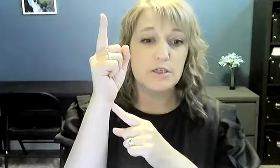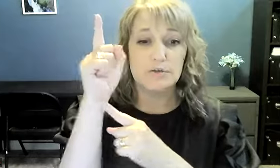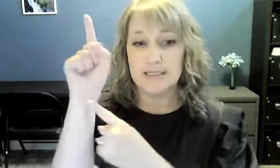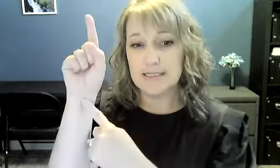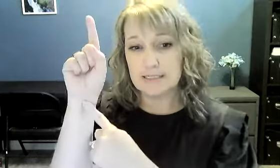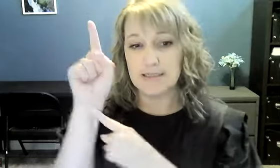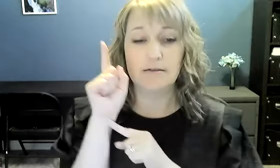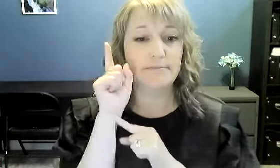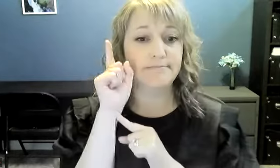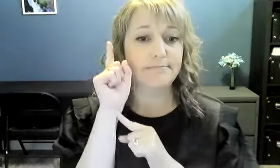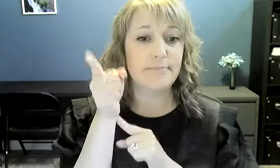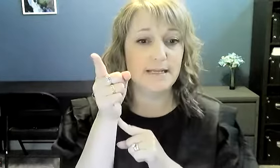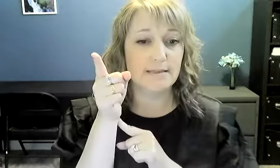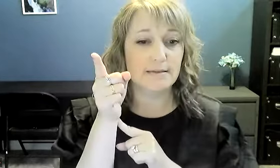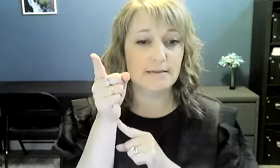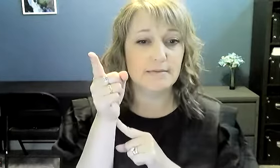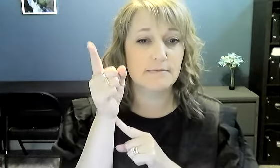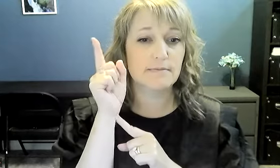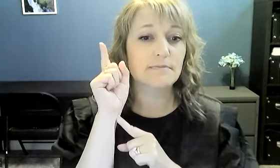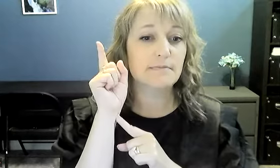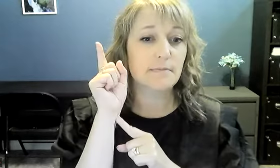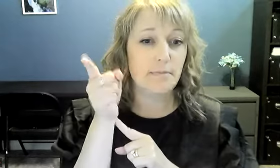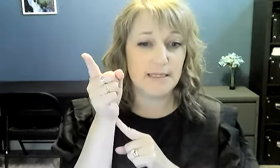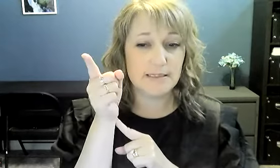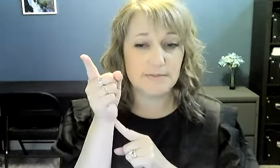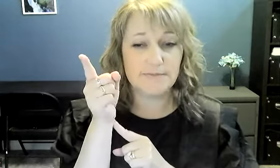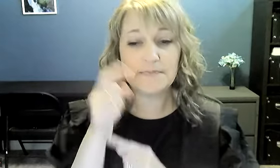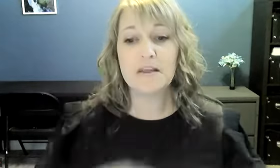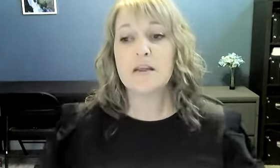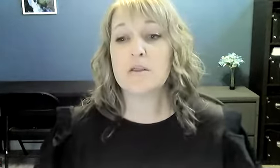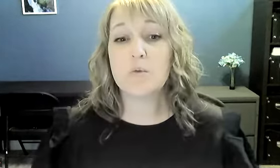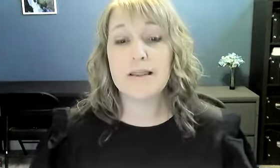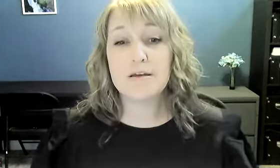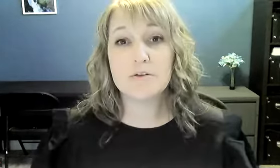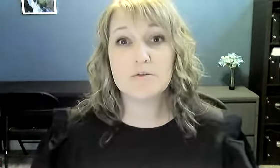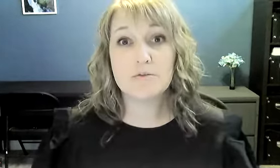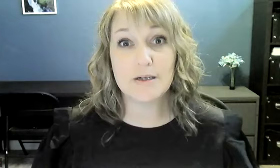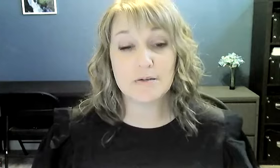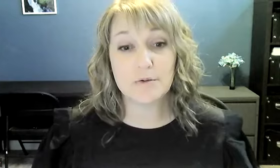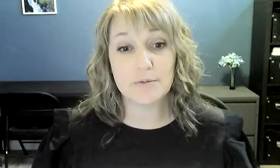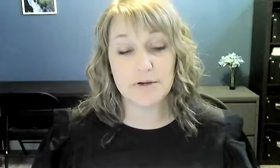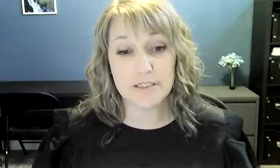your wrist, minute, minute. The way that you do numerical